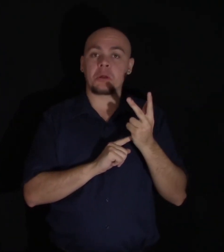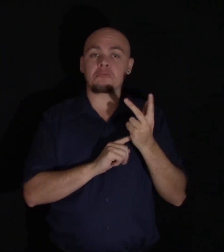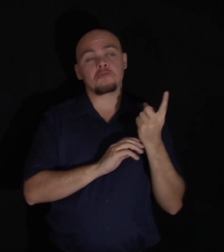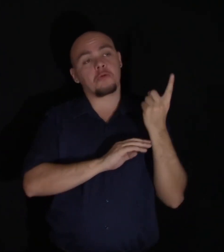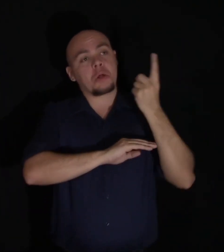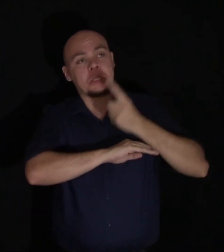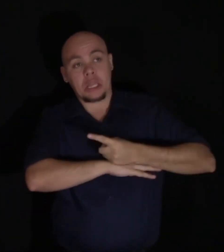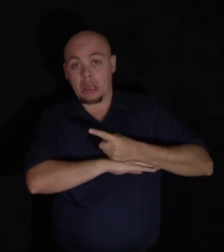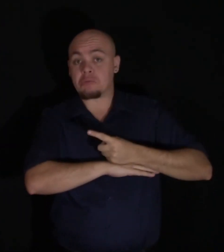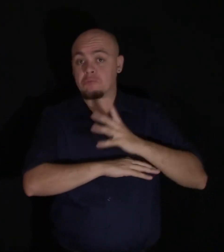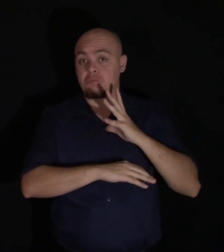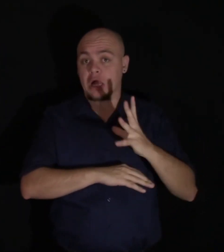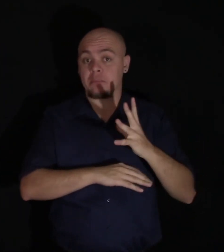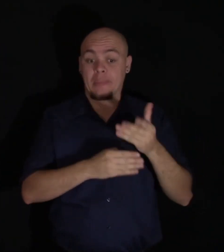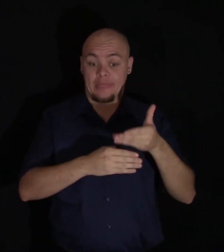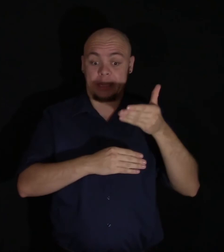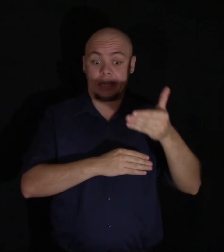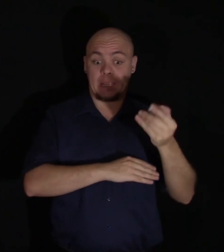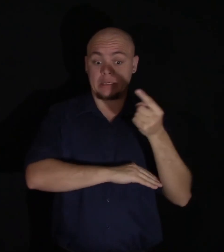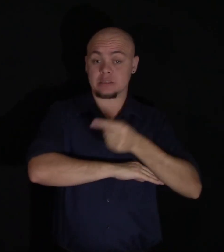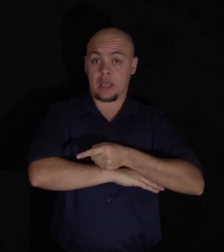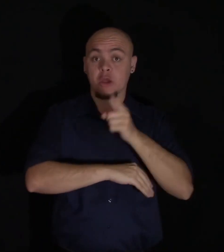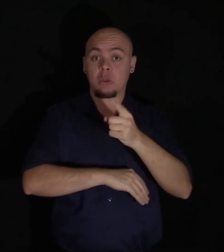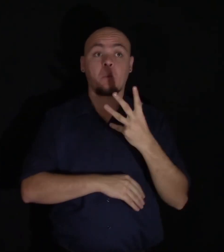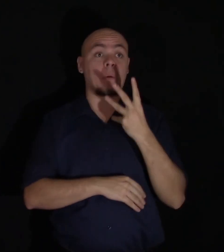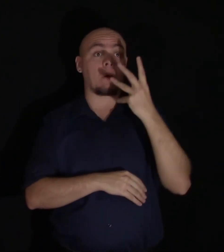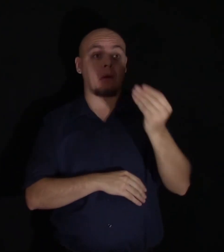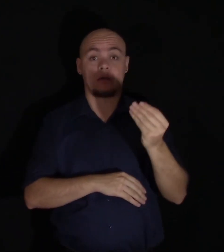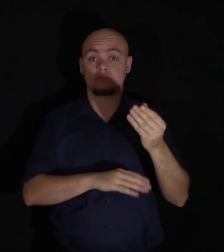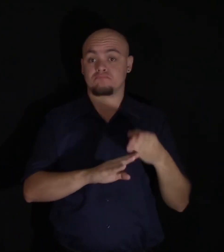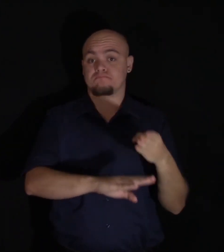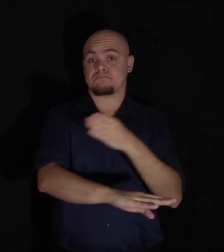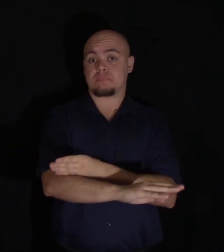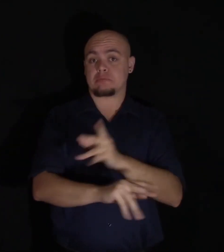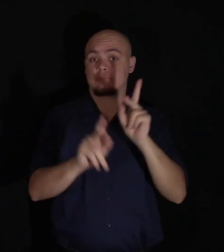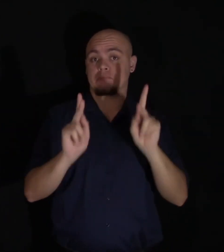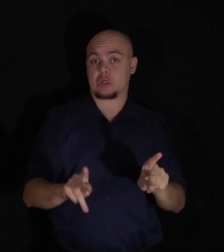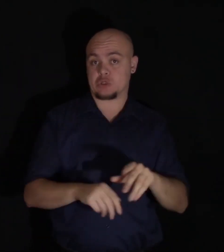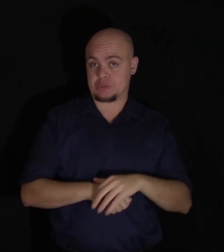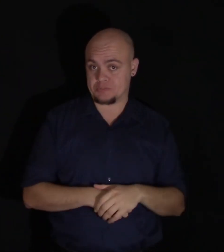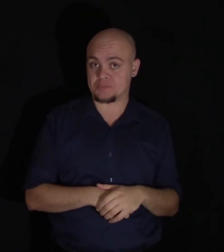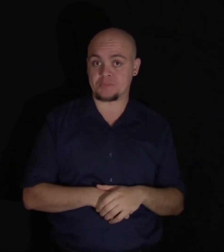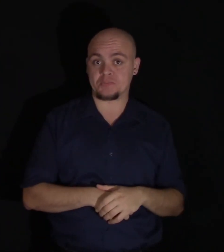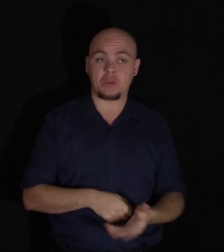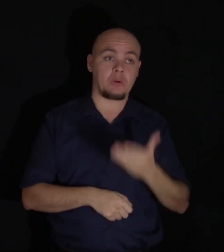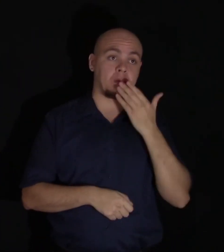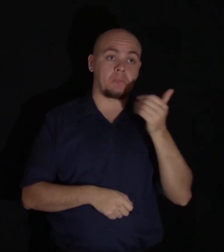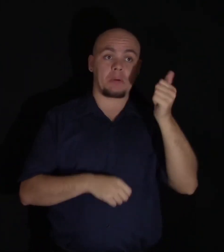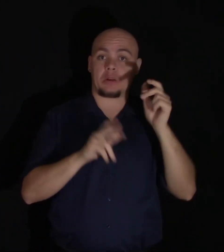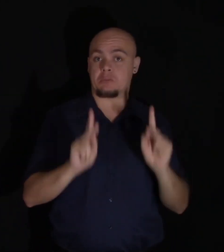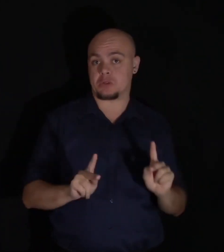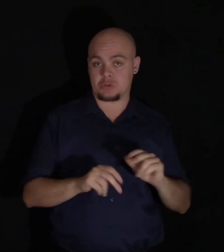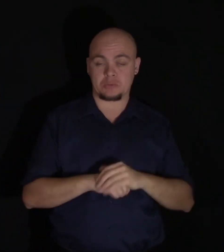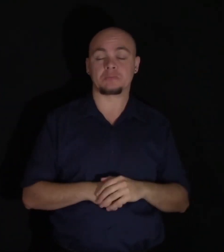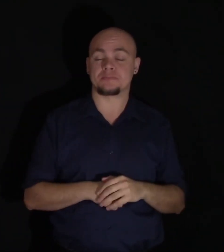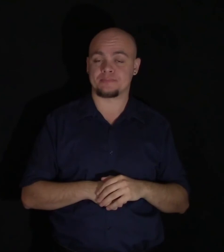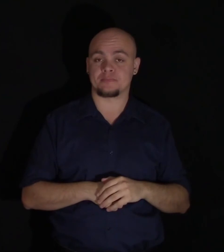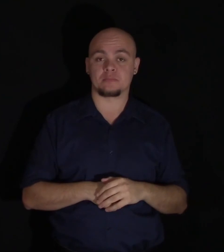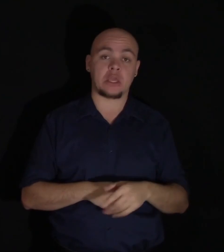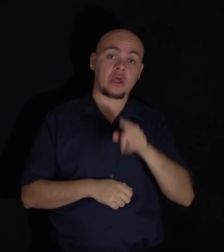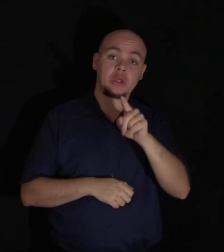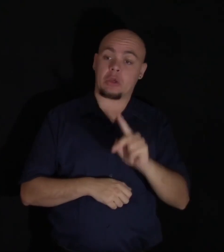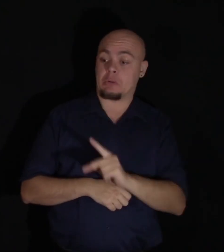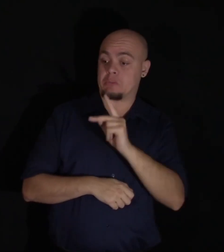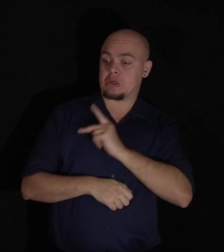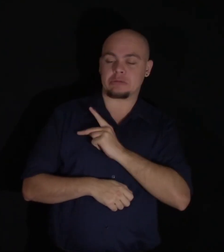morning and you have to go out and you have to be a better person or a different person. Or just realize it didn't have anything to do with you personally,